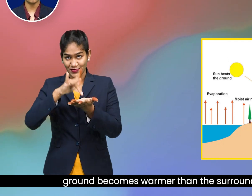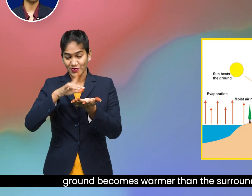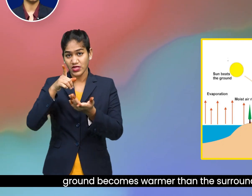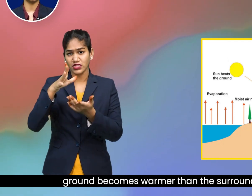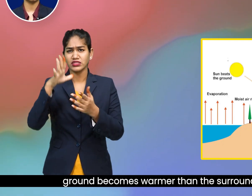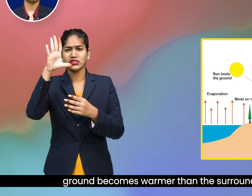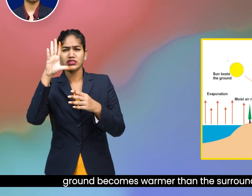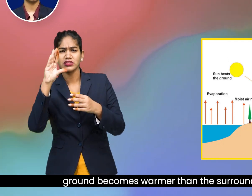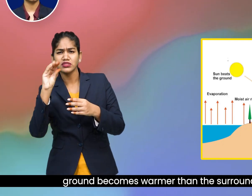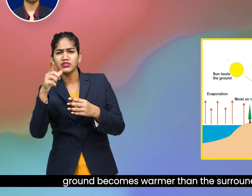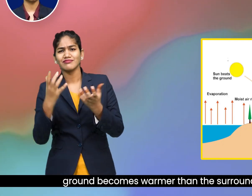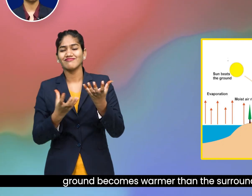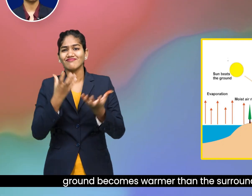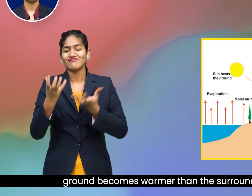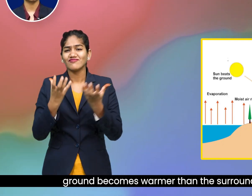becomes warmer